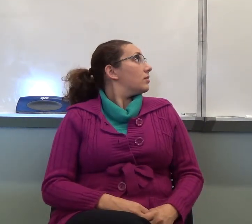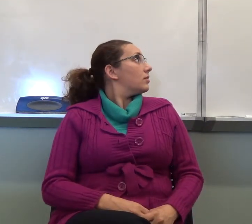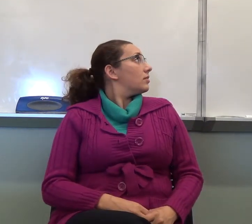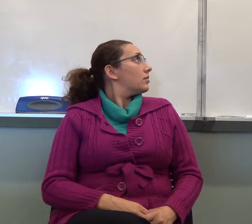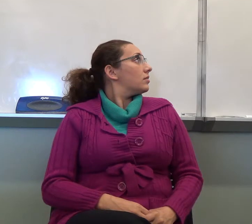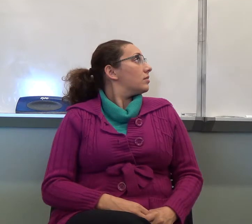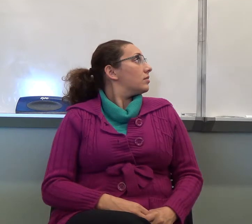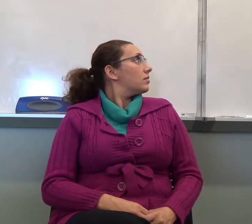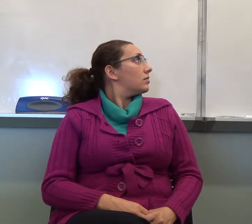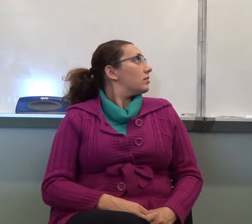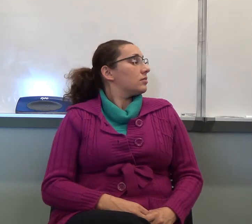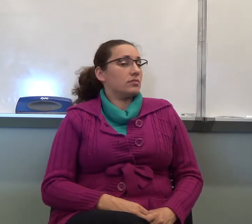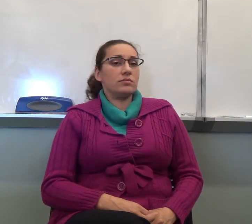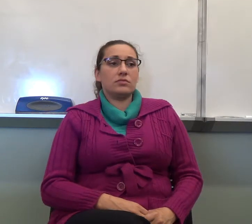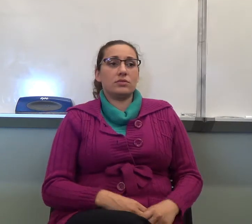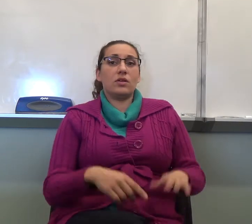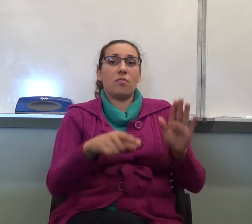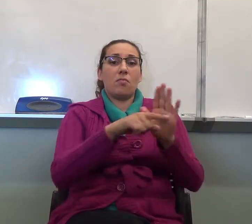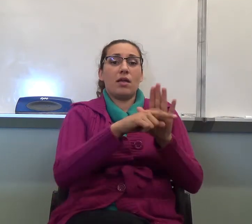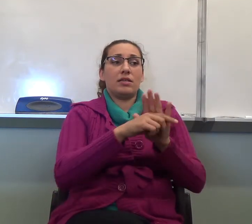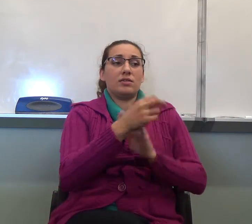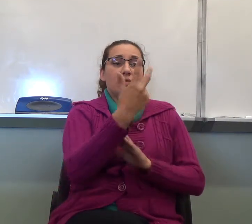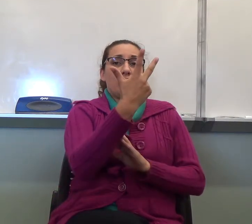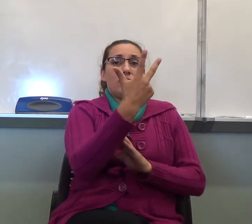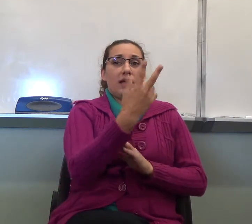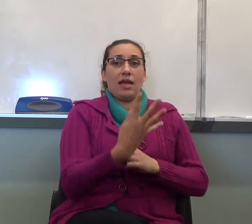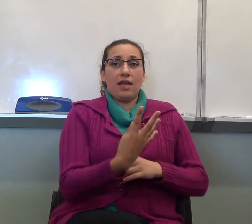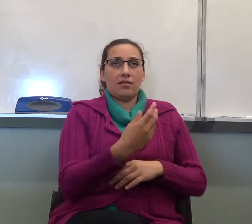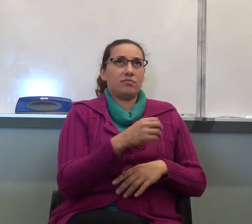-3/2 would be -1.5. It would be back here somewhere, -3/2.